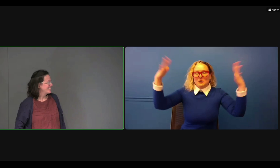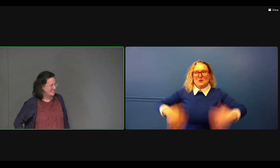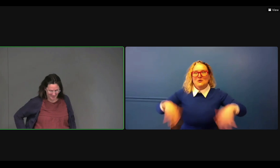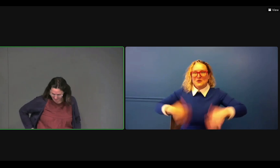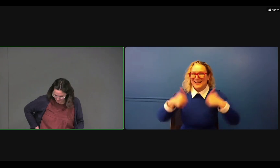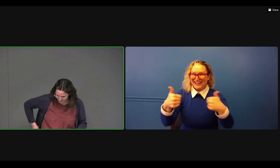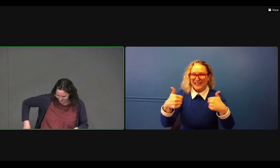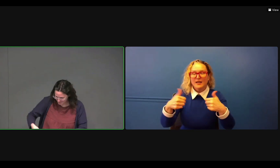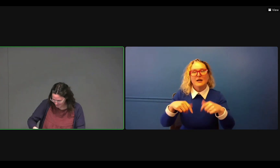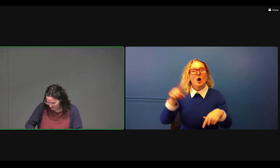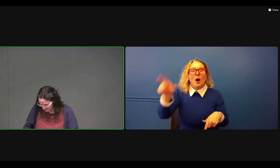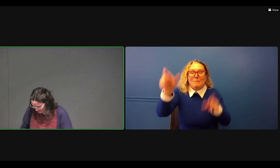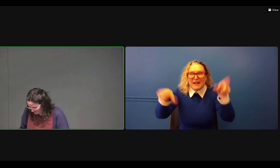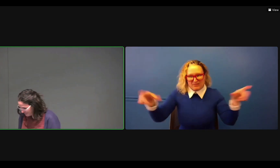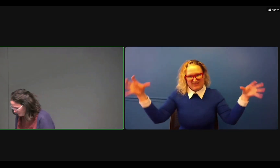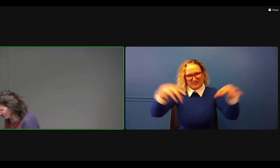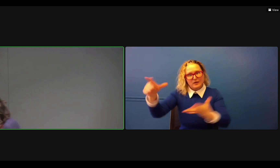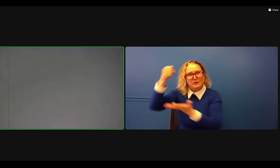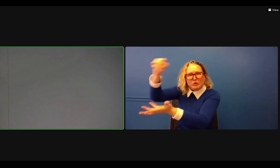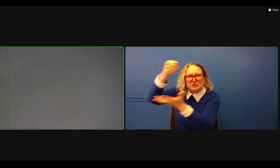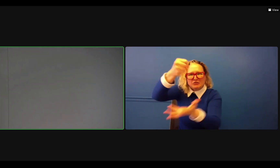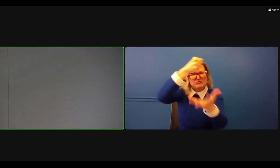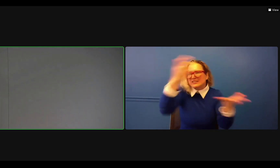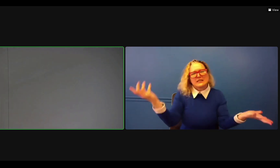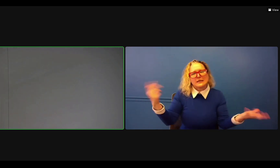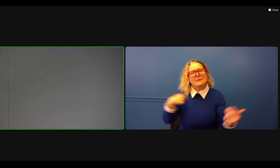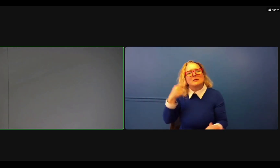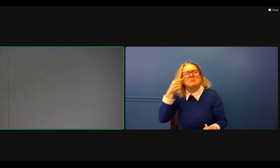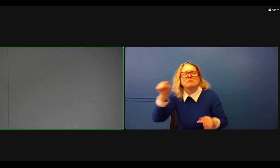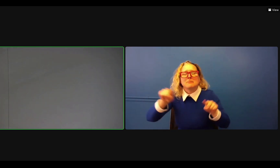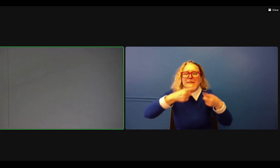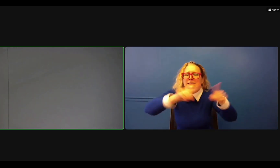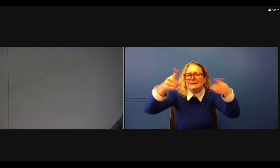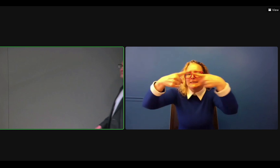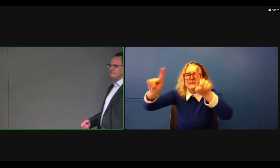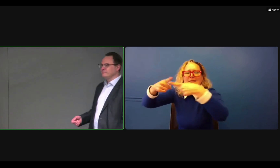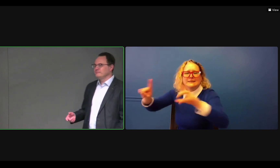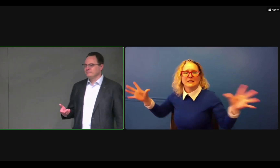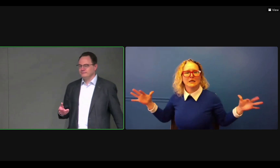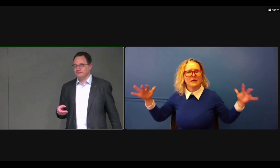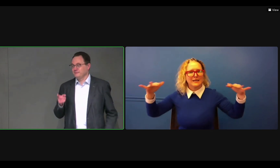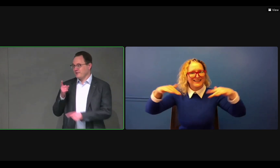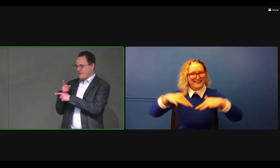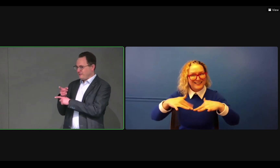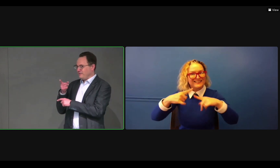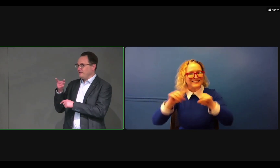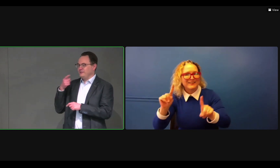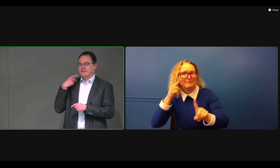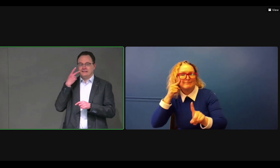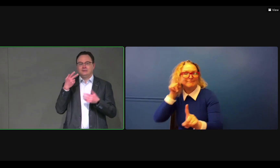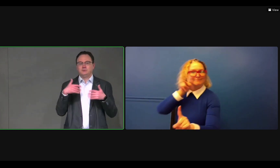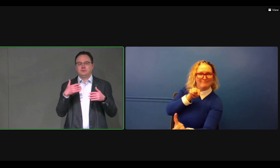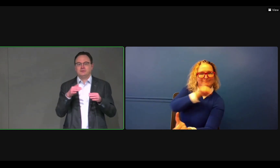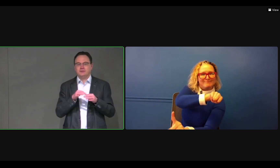include the academics in the discussion, but is there a way that we can be more equitable to the community and inclusive of different